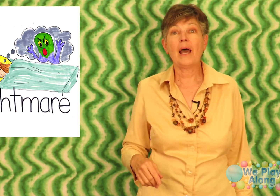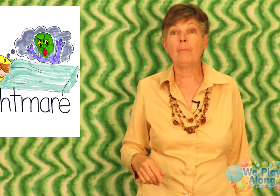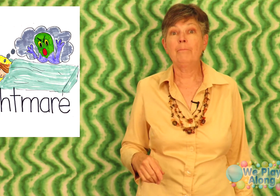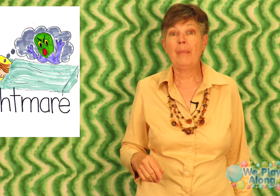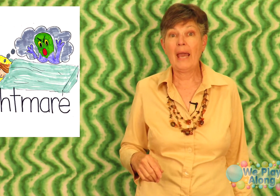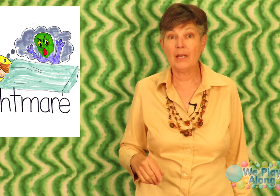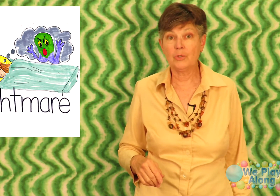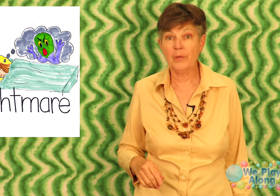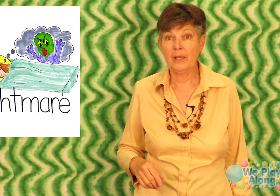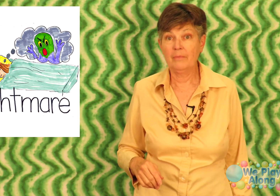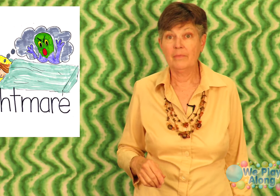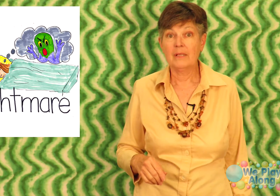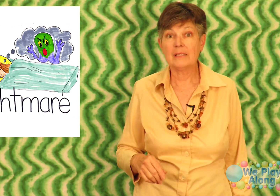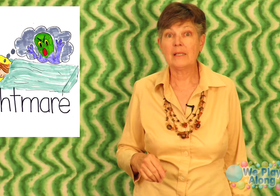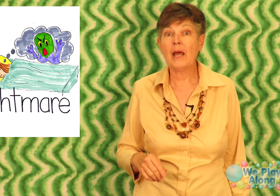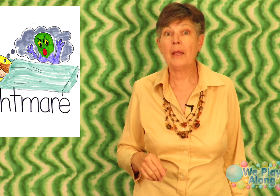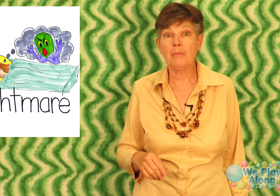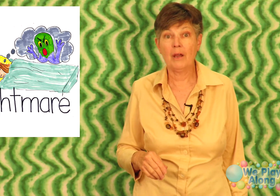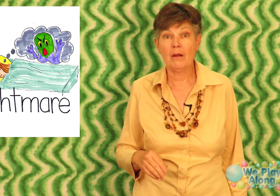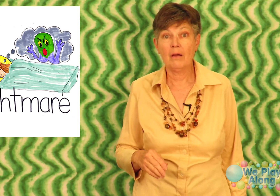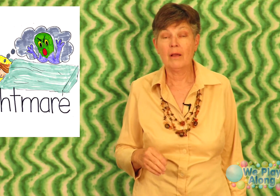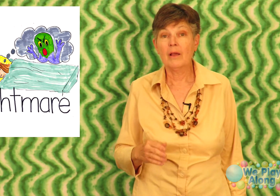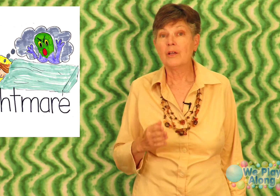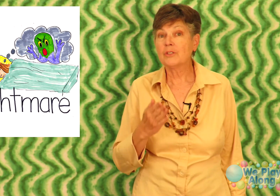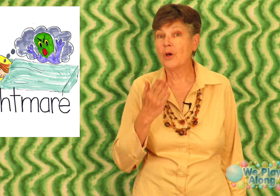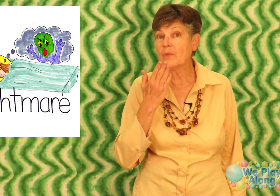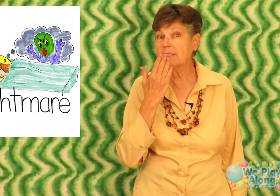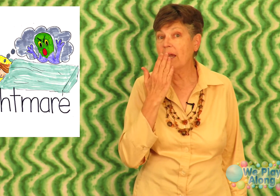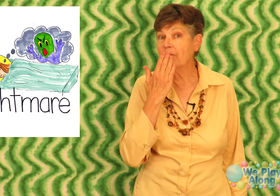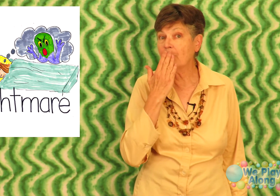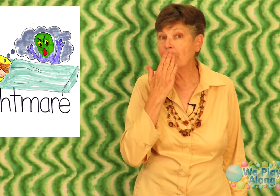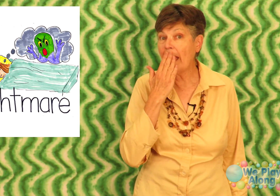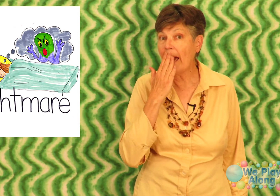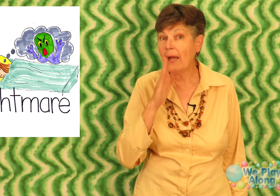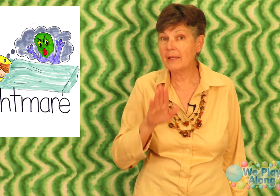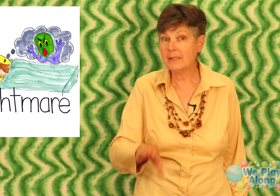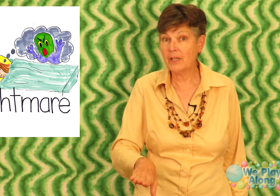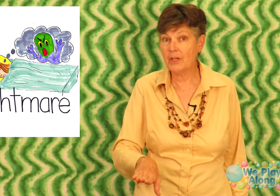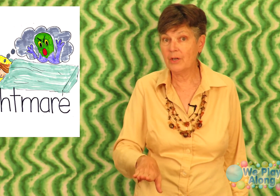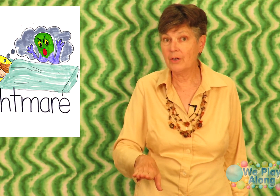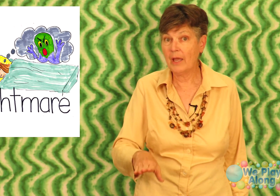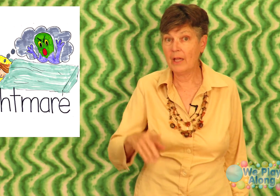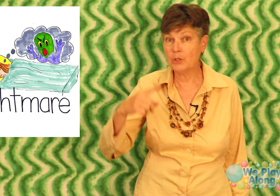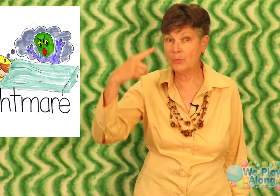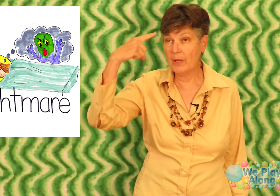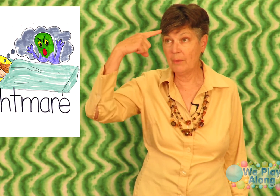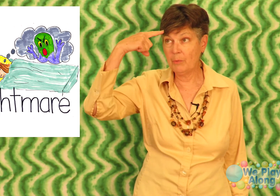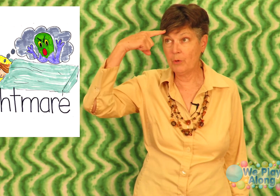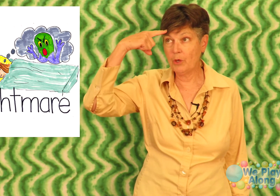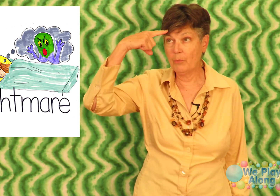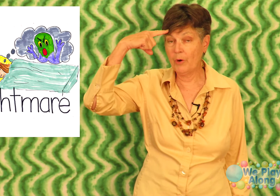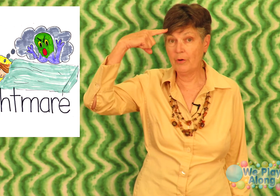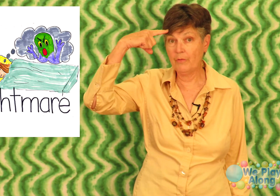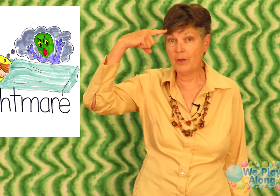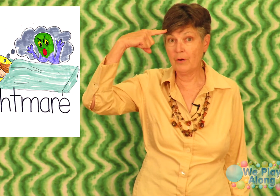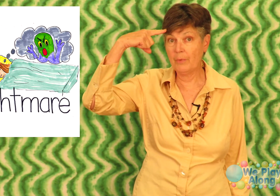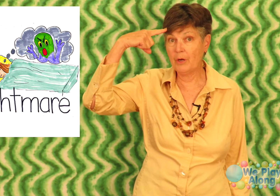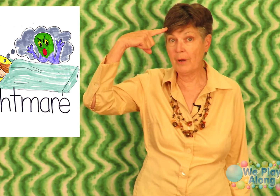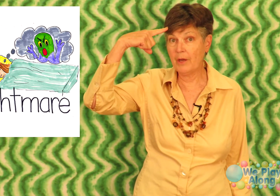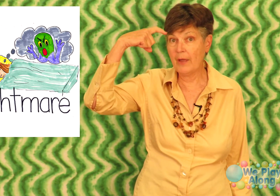a bad dream. It's a nightmare. So the sign for bad is here, and dream, you put your pointer finger up here by your